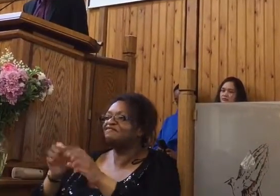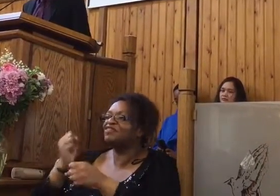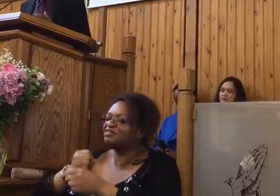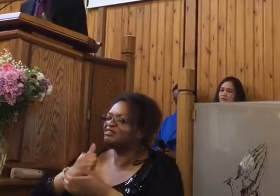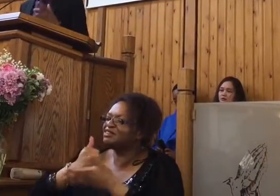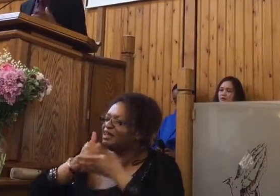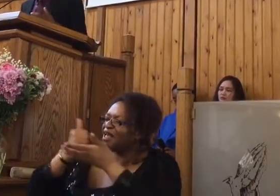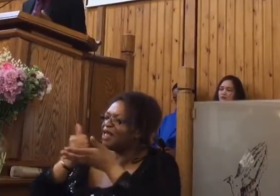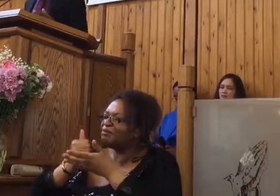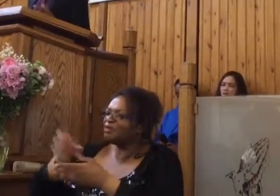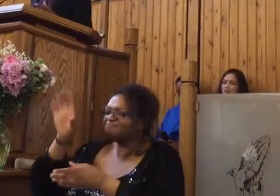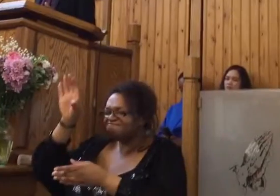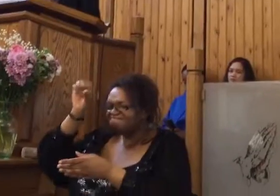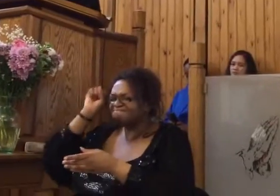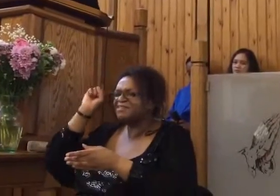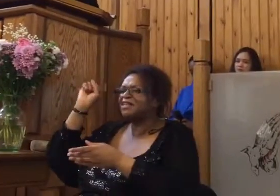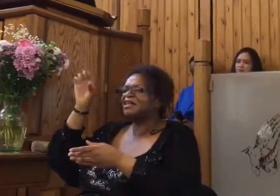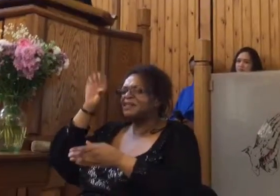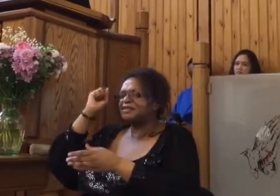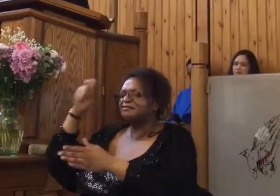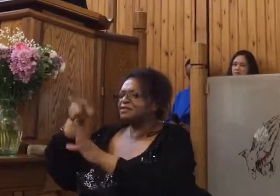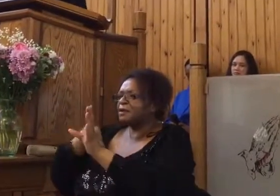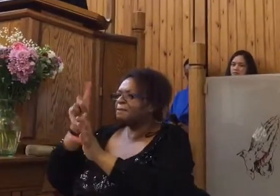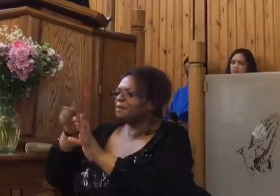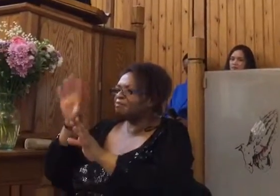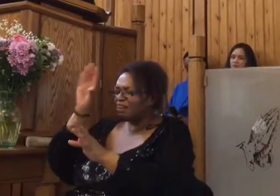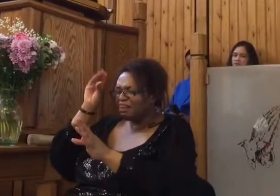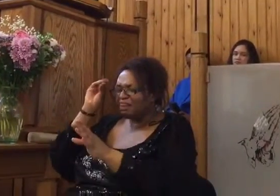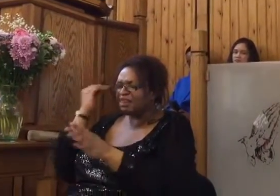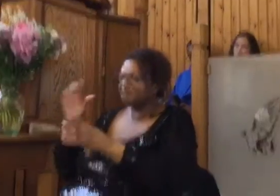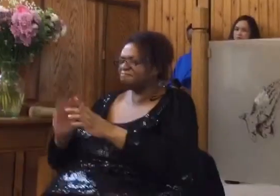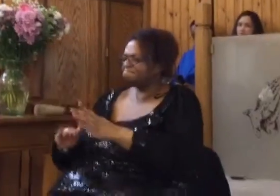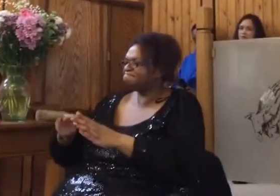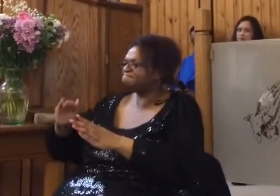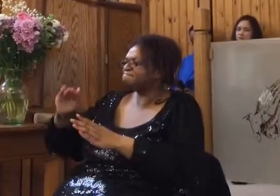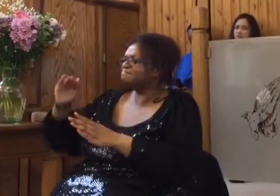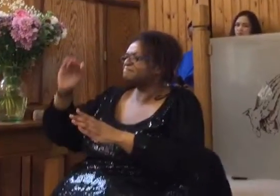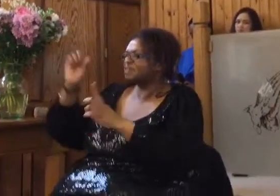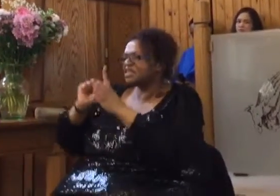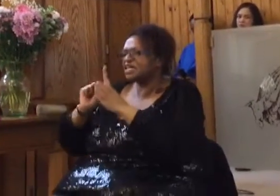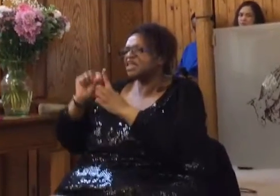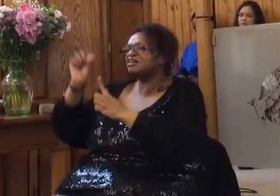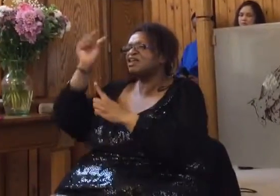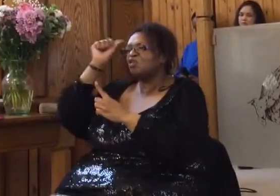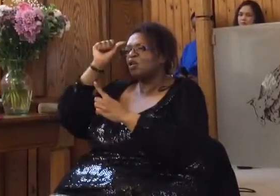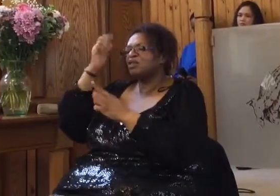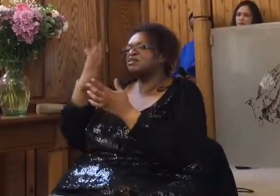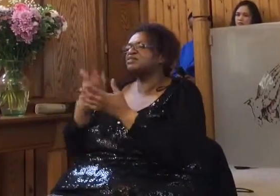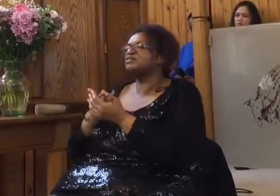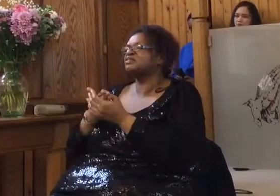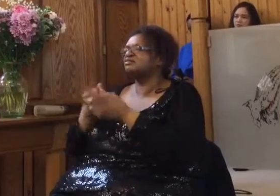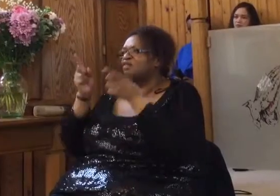You see, there's more we can do in church as youth. There's more we can do outside church as youth.